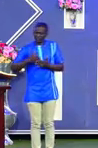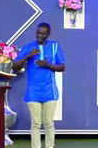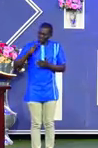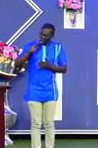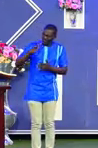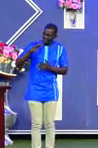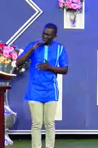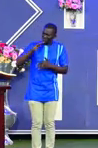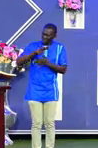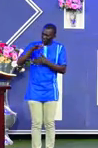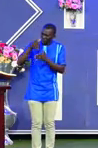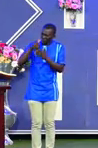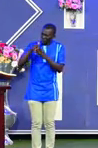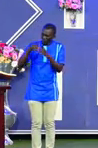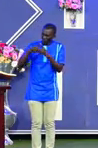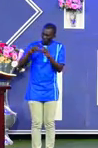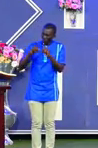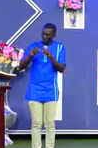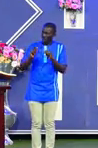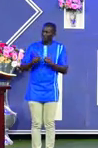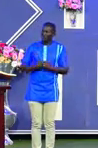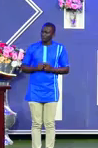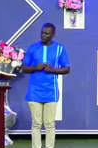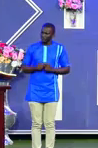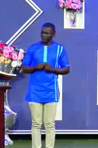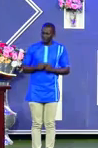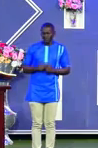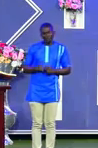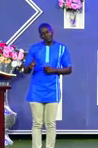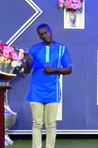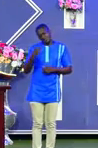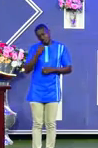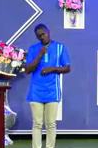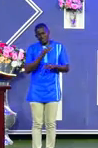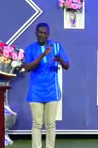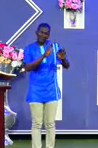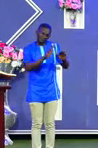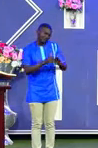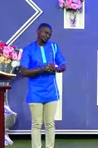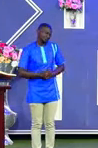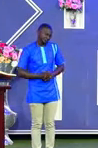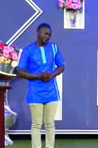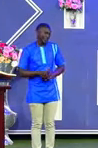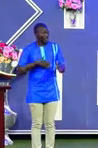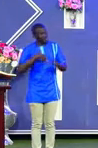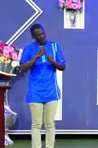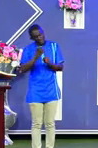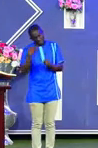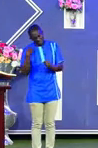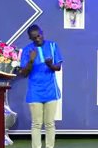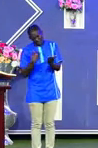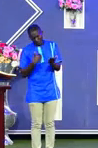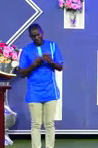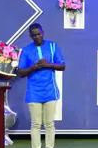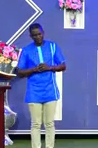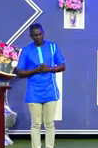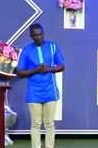When she concluded her speech, I told her, my sister,